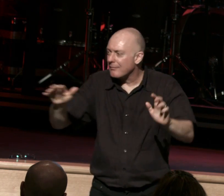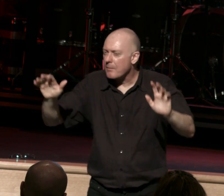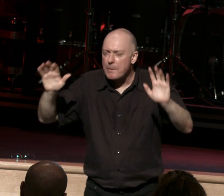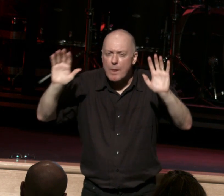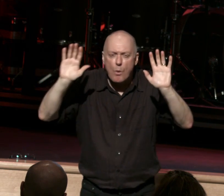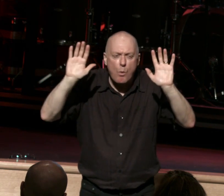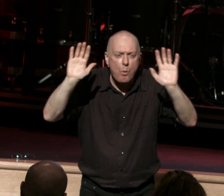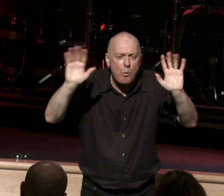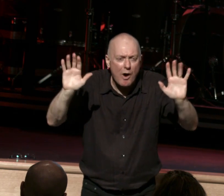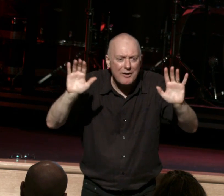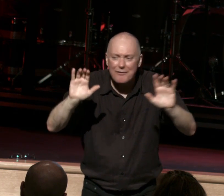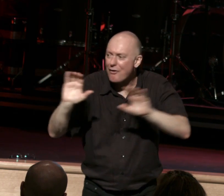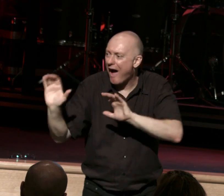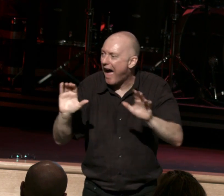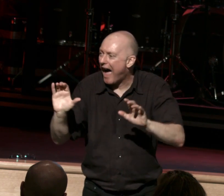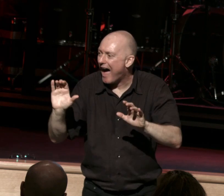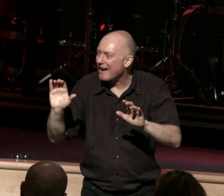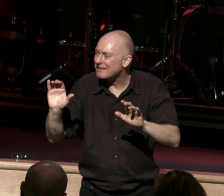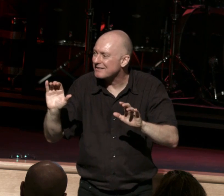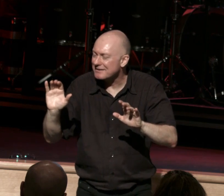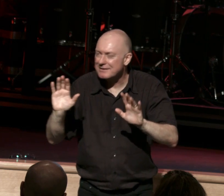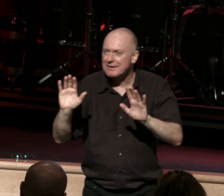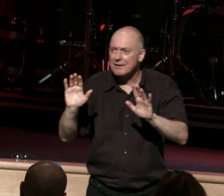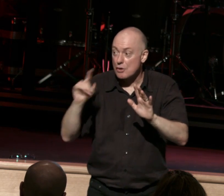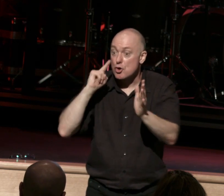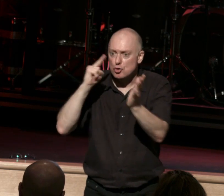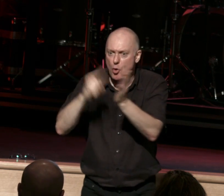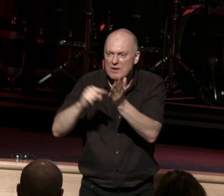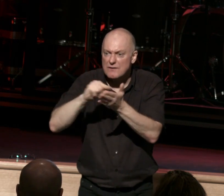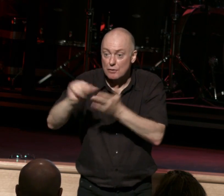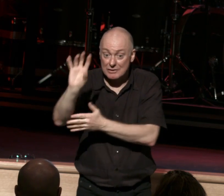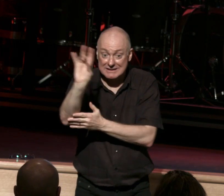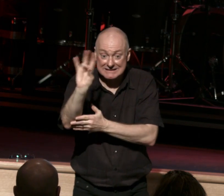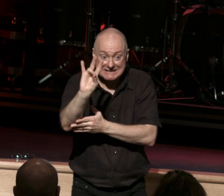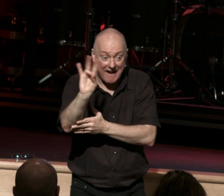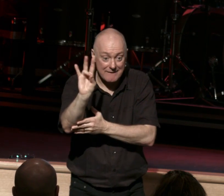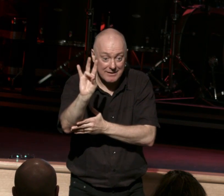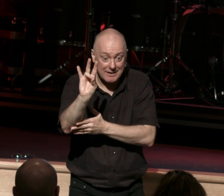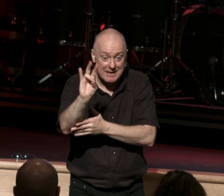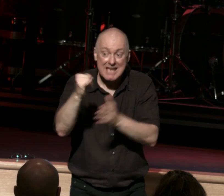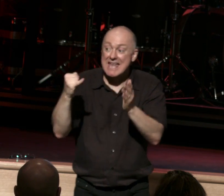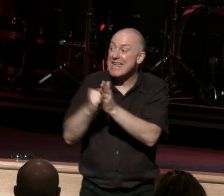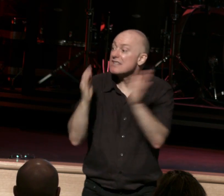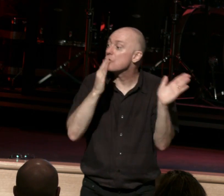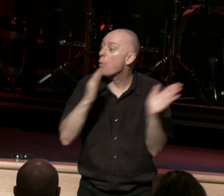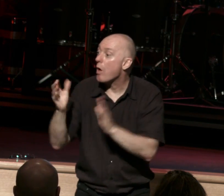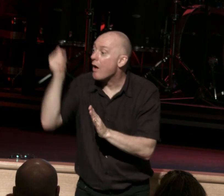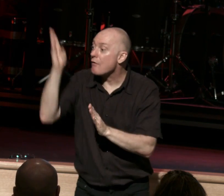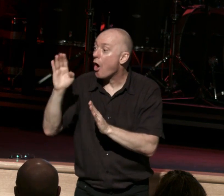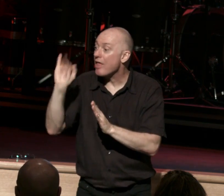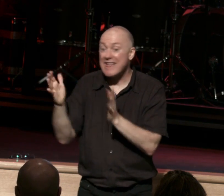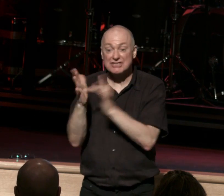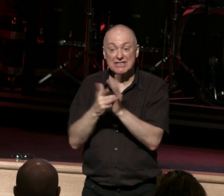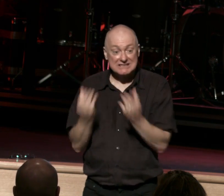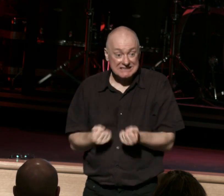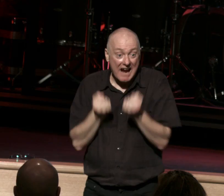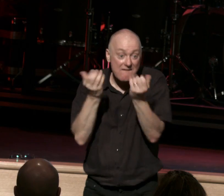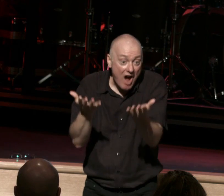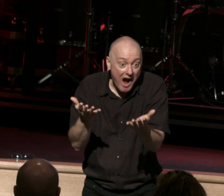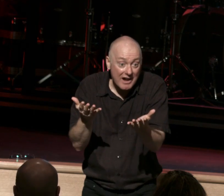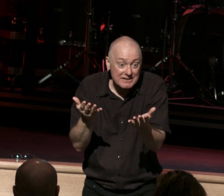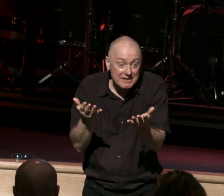here this incredible act of the incarnation, the crucifixion. Notice in verse 7, it's the will of God that Jesus be